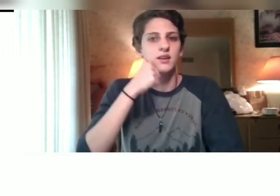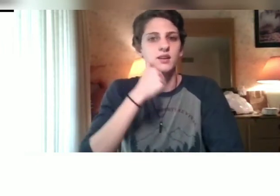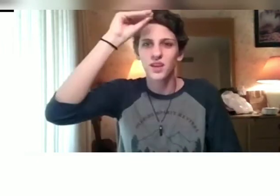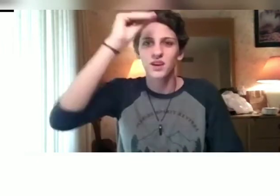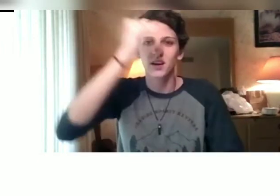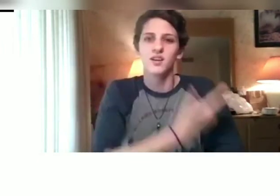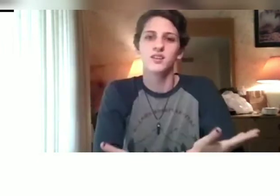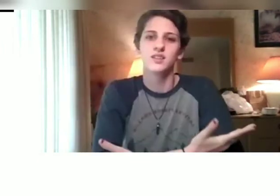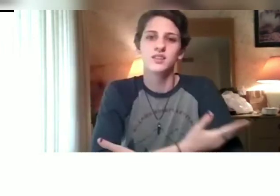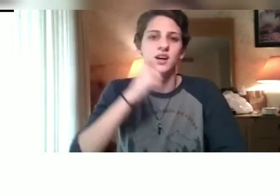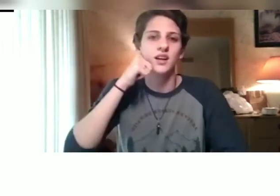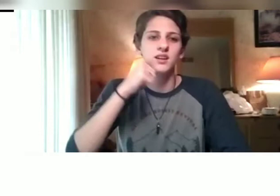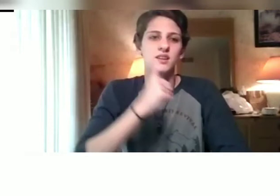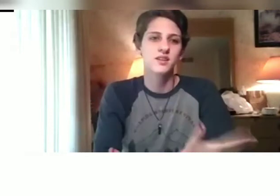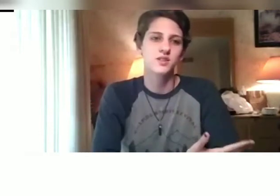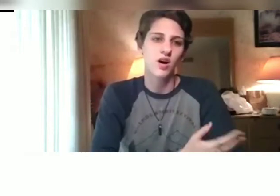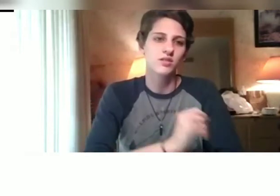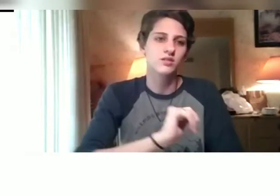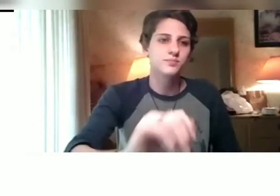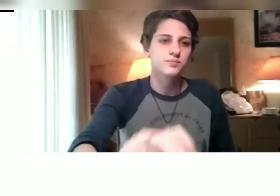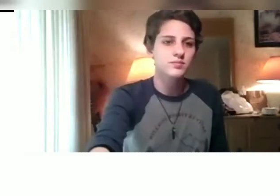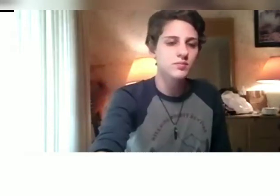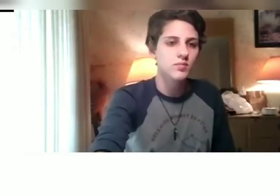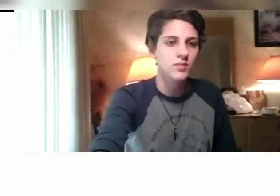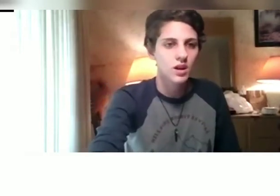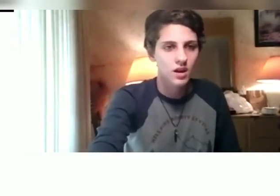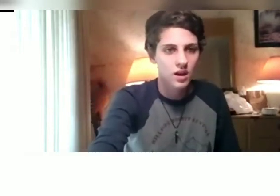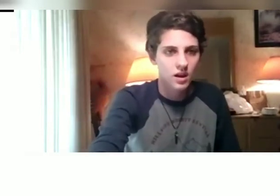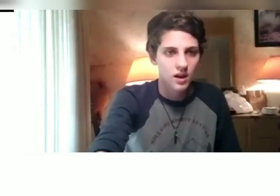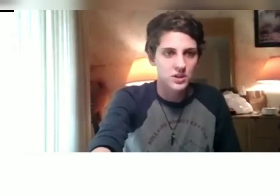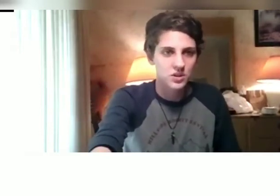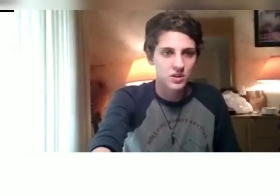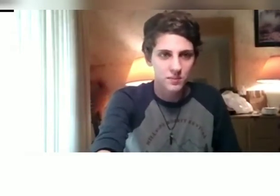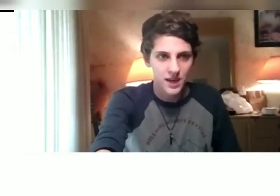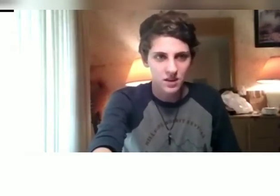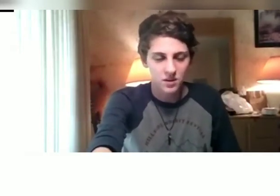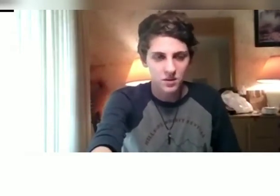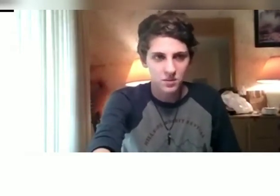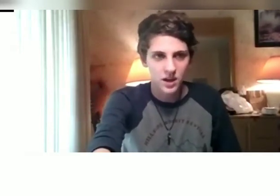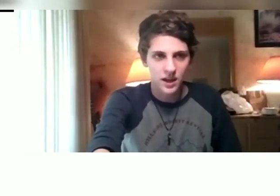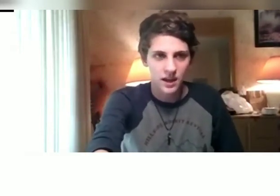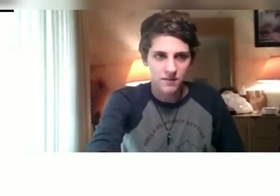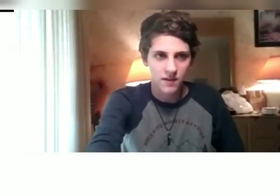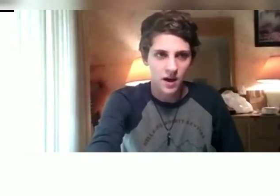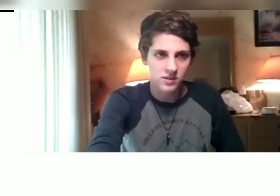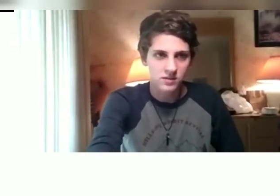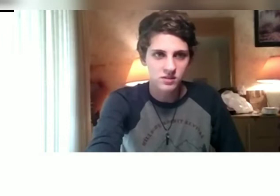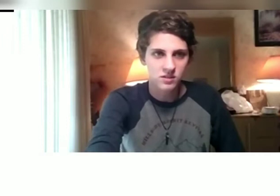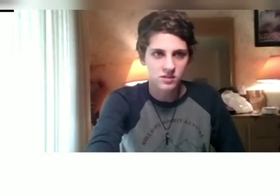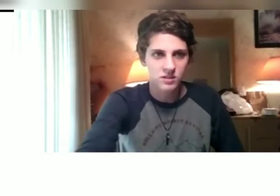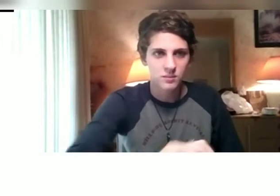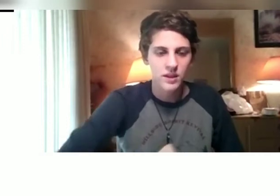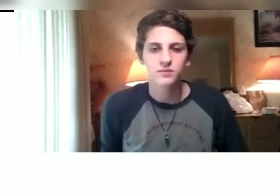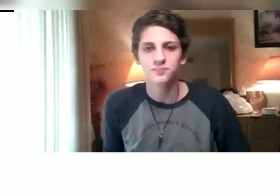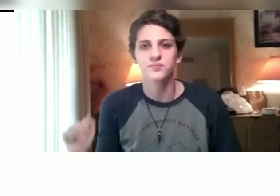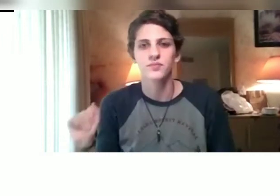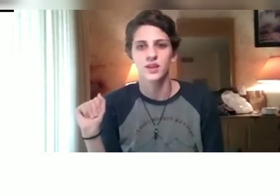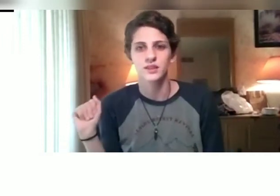it. Son, daughter. Which would make you a father or a